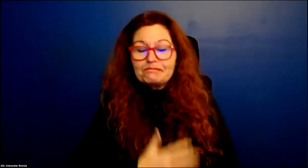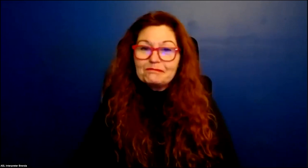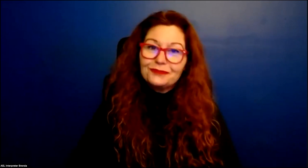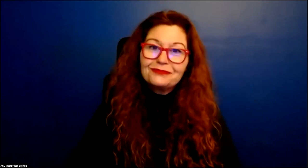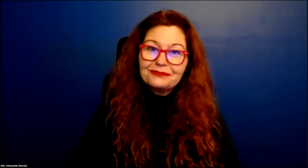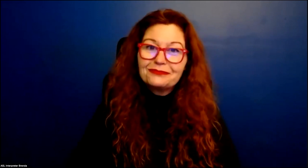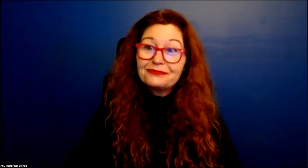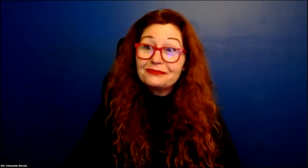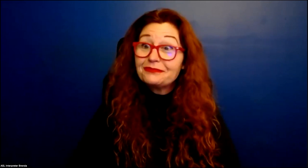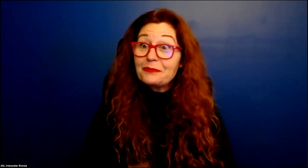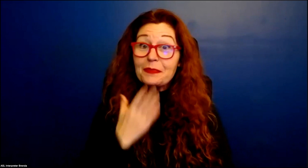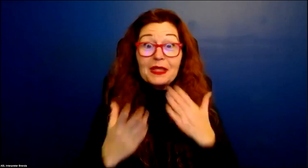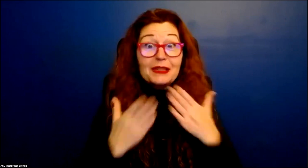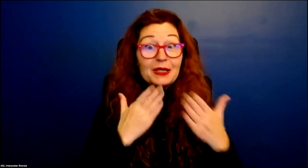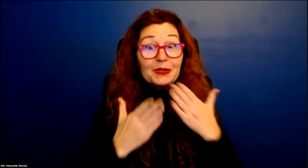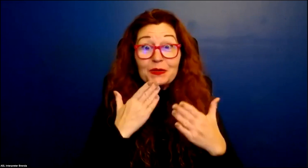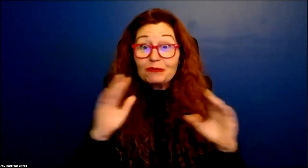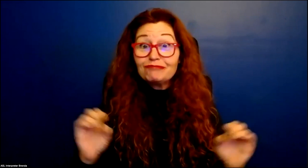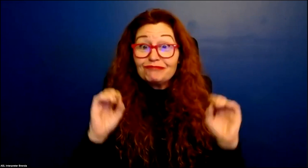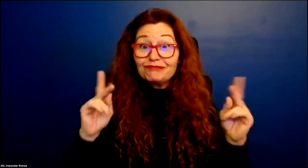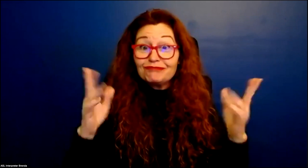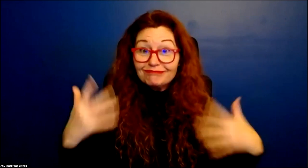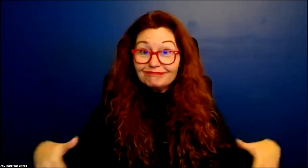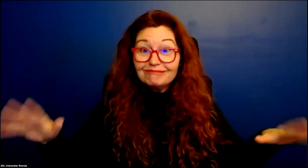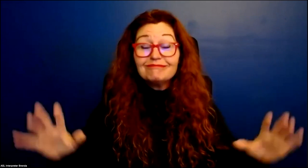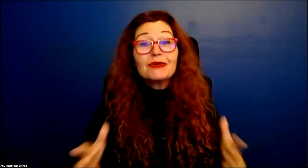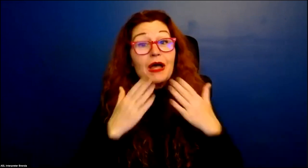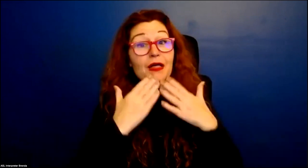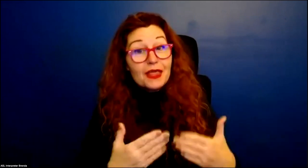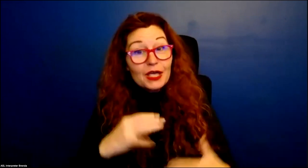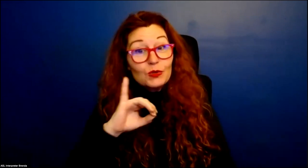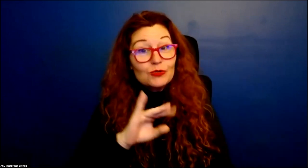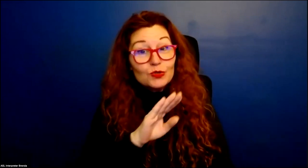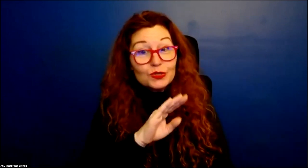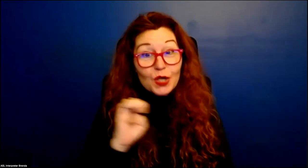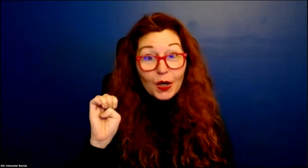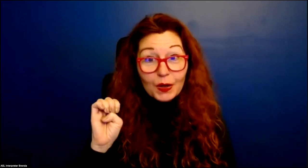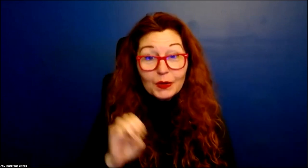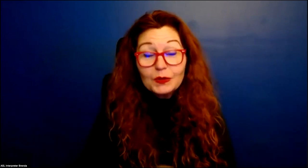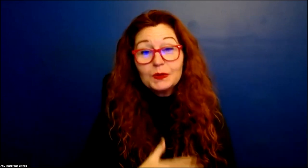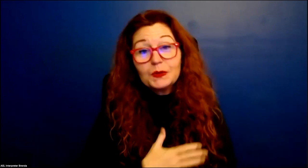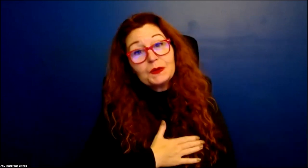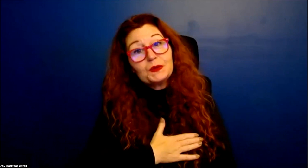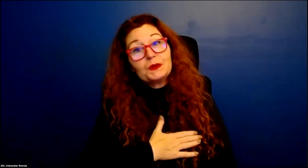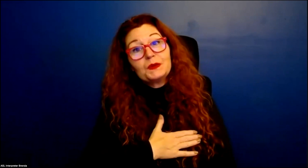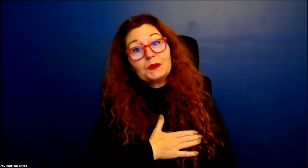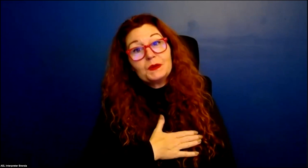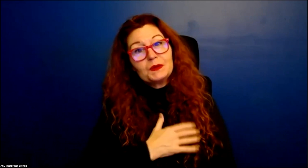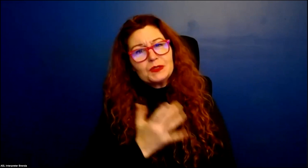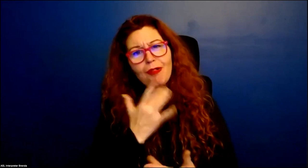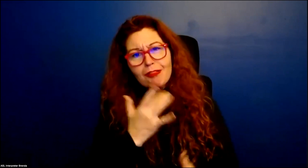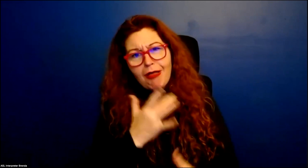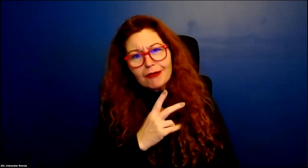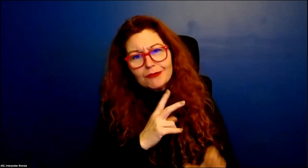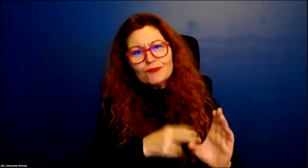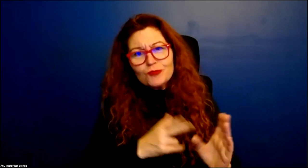Thank you. Thank you. So thank you so much again, Joe. We're so honored to have you with us,